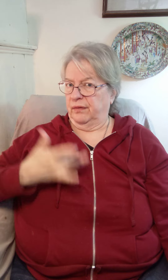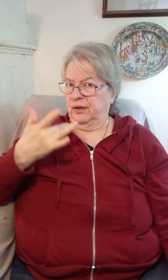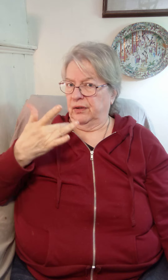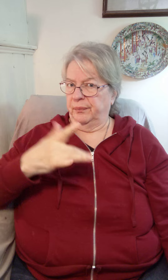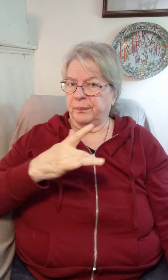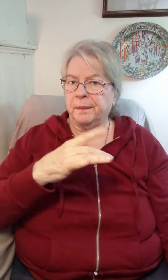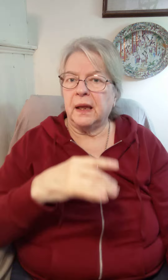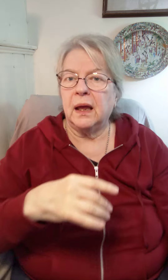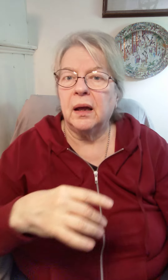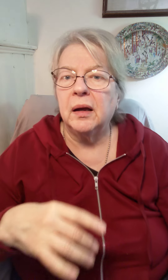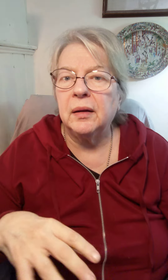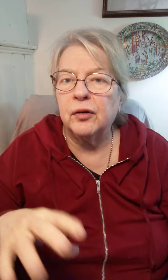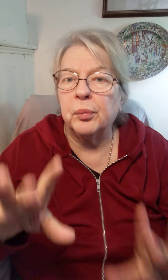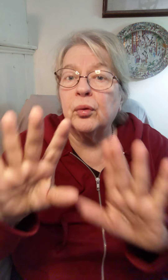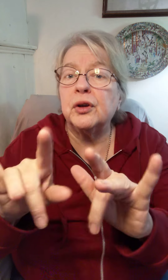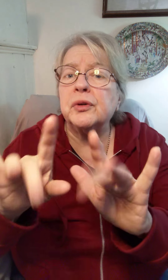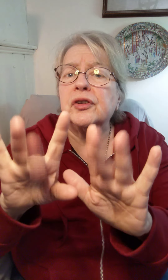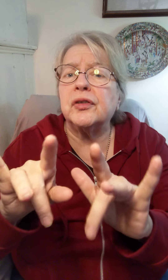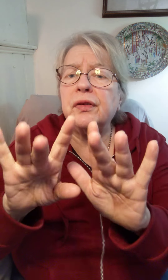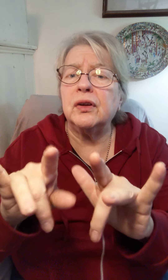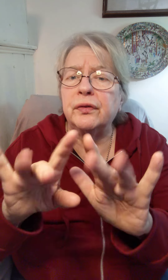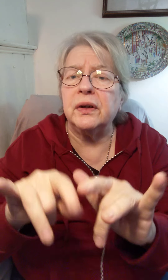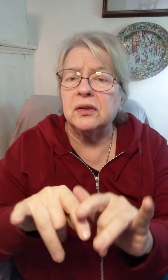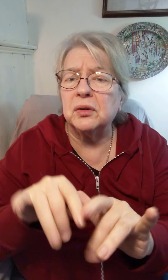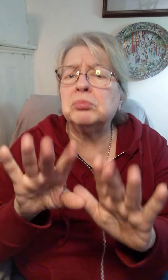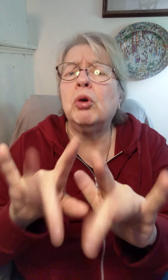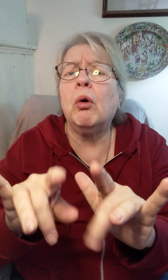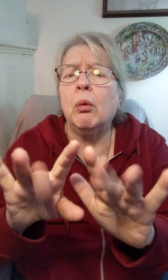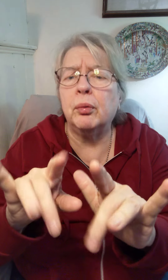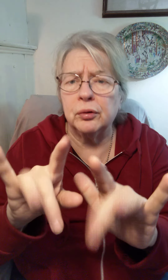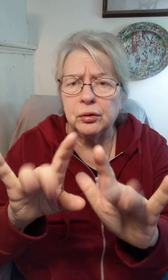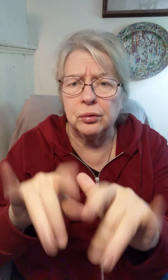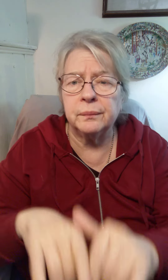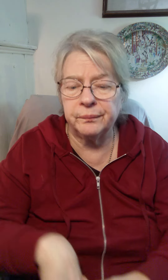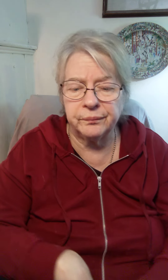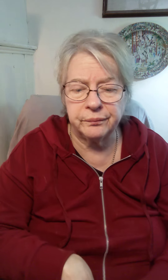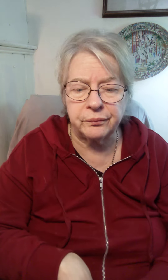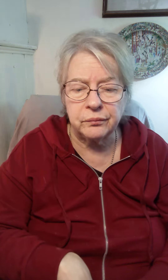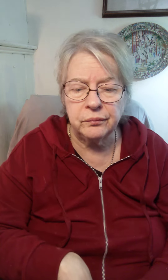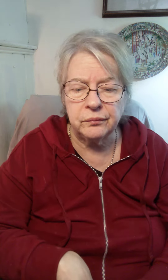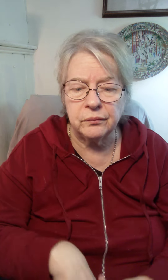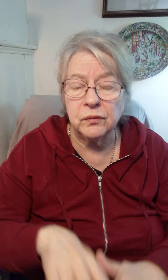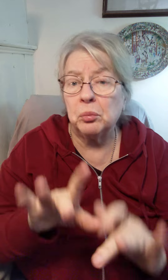I feel. For poor you, it's just feels. Oh, poor you.